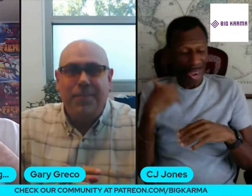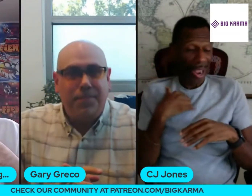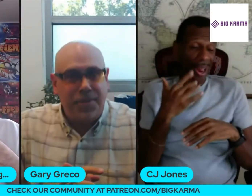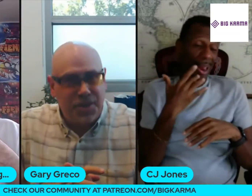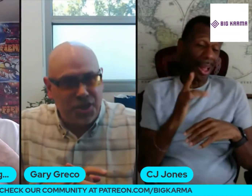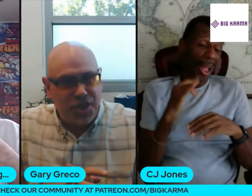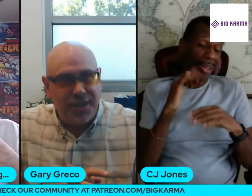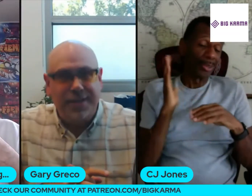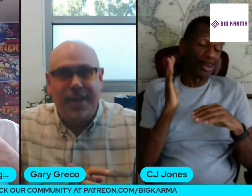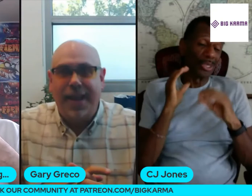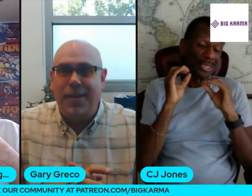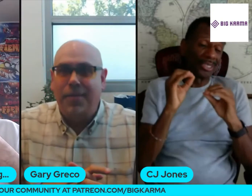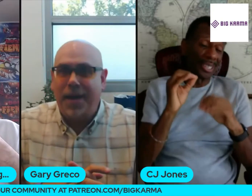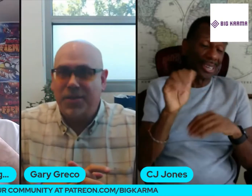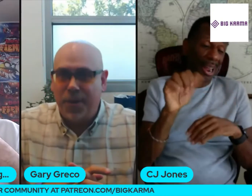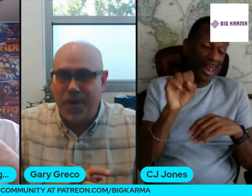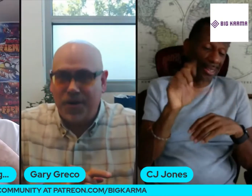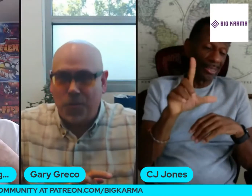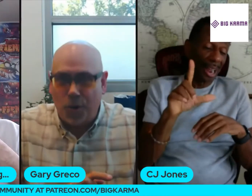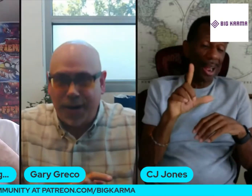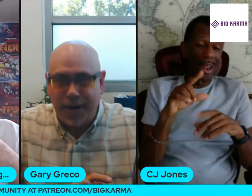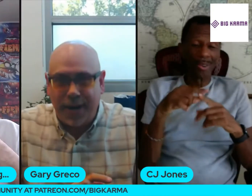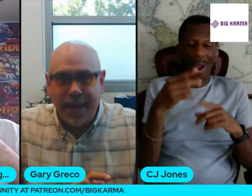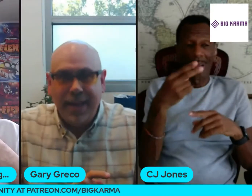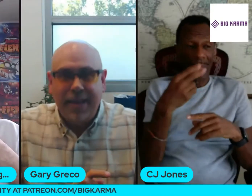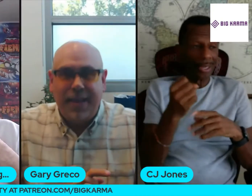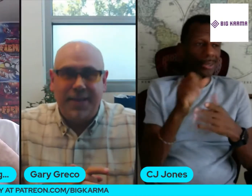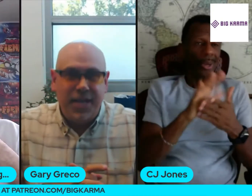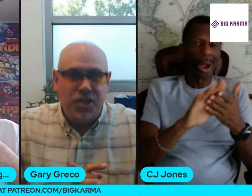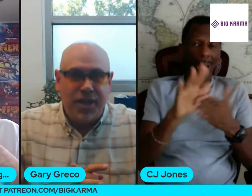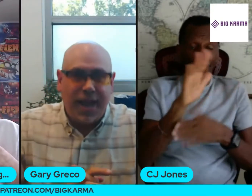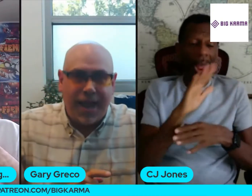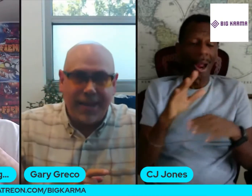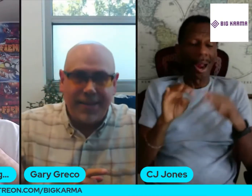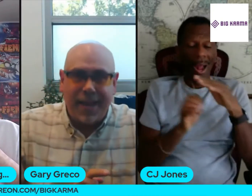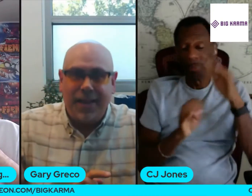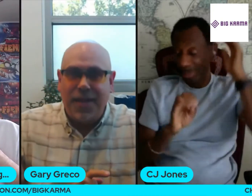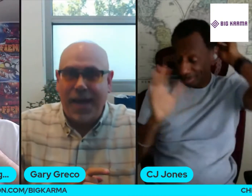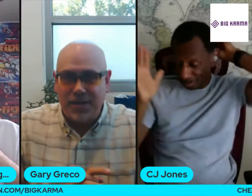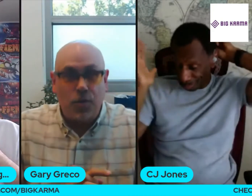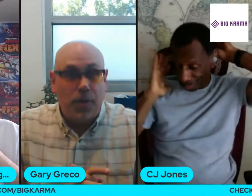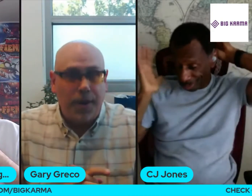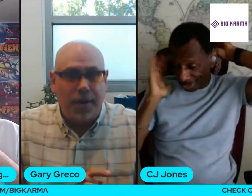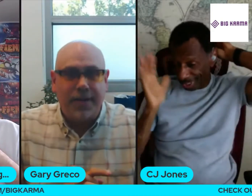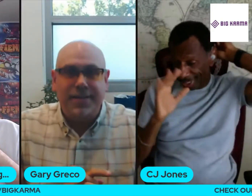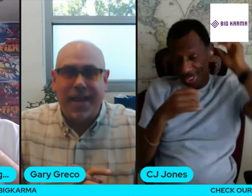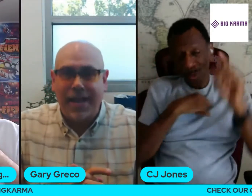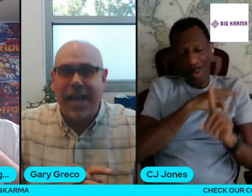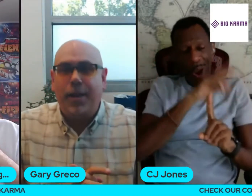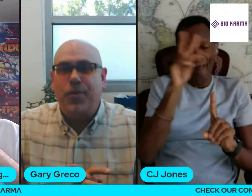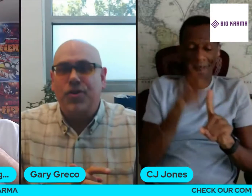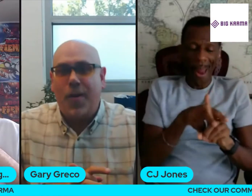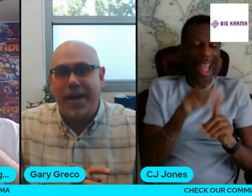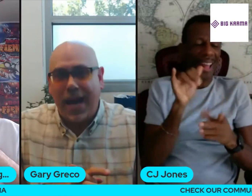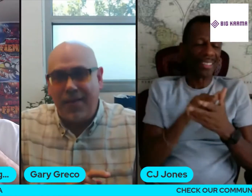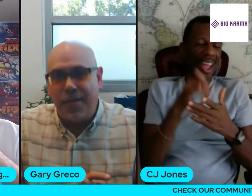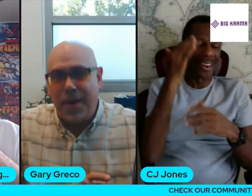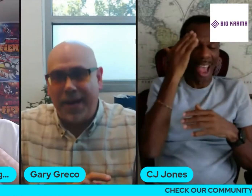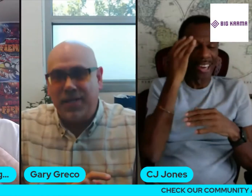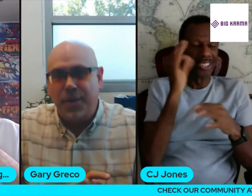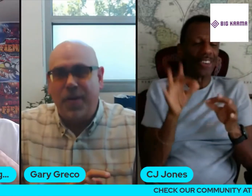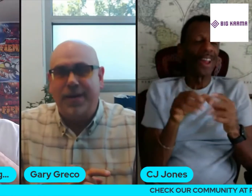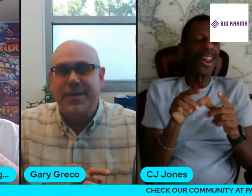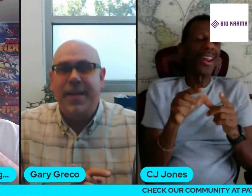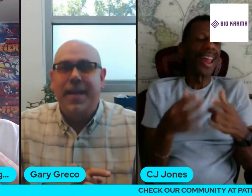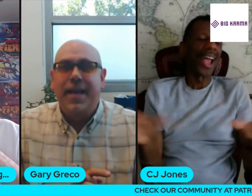my position and my experience working and teaching ASL in the high school American Sign Language. So I gave him